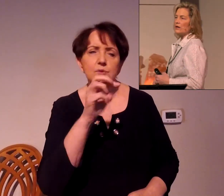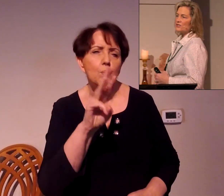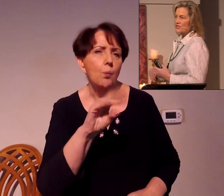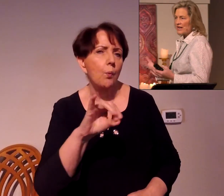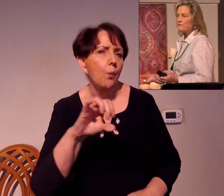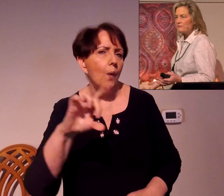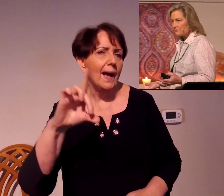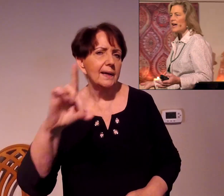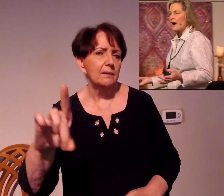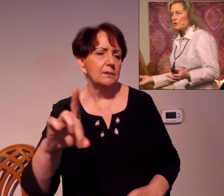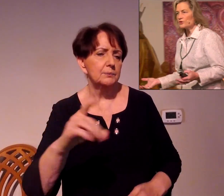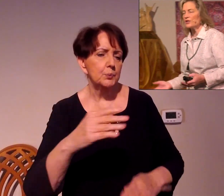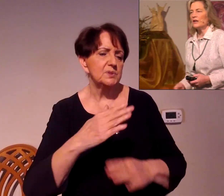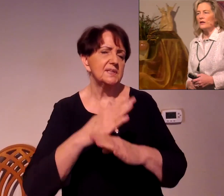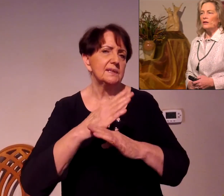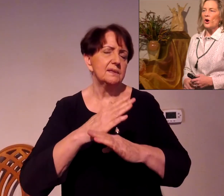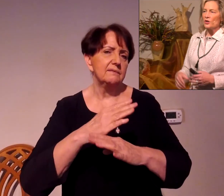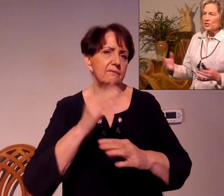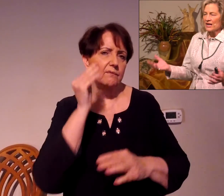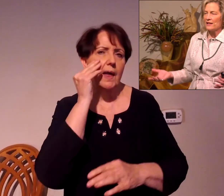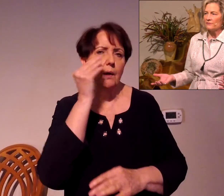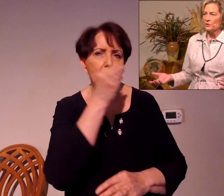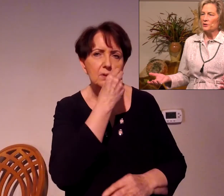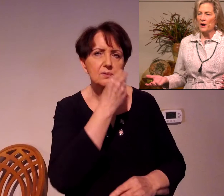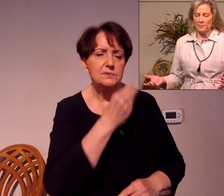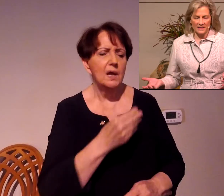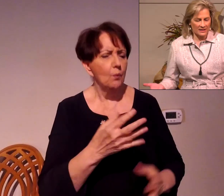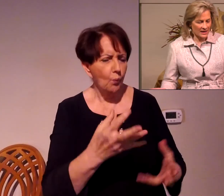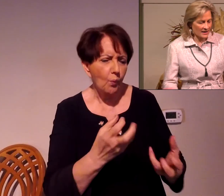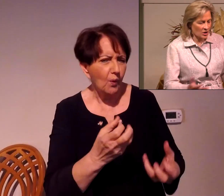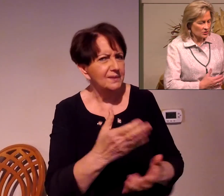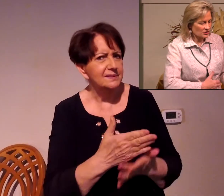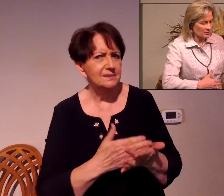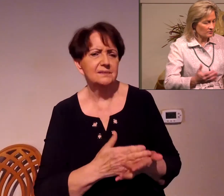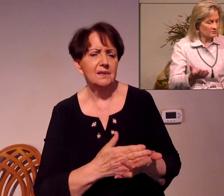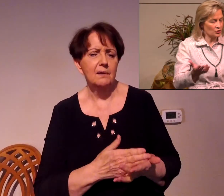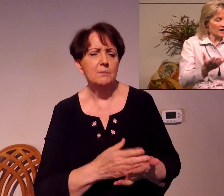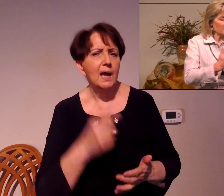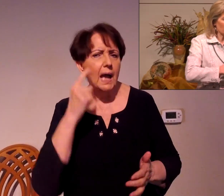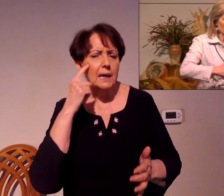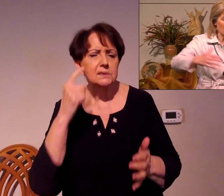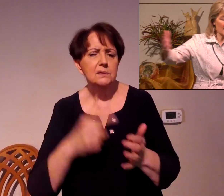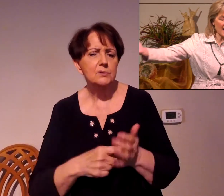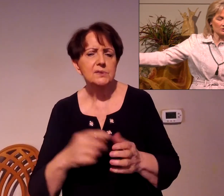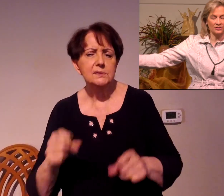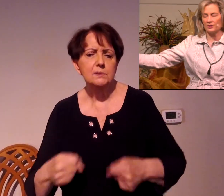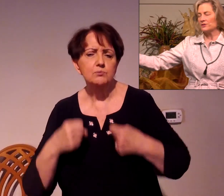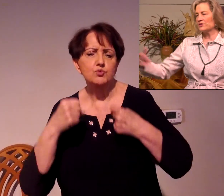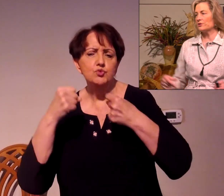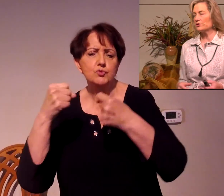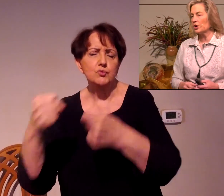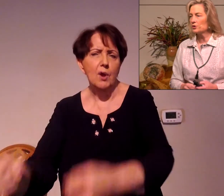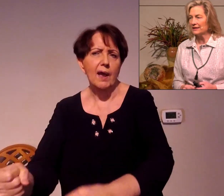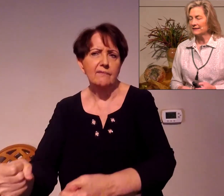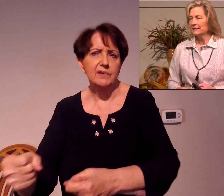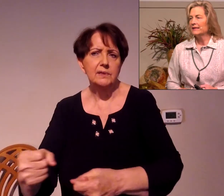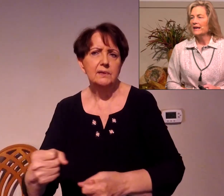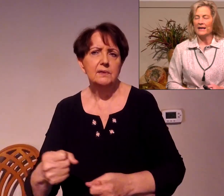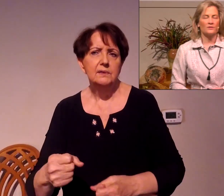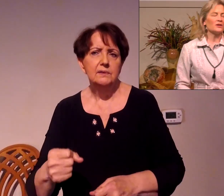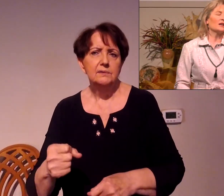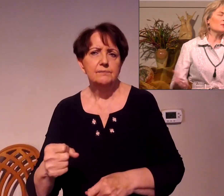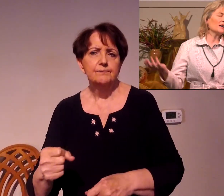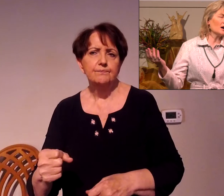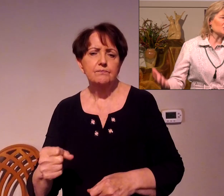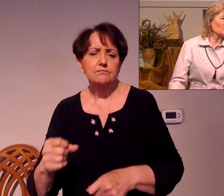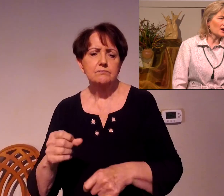protected state flowers, orange California poppies, and I noticed them driving from my house to the center in Oakland. And